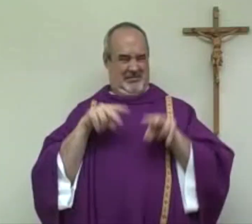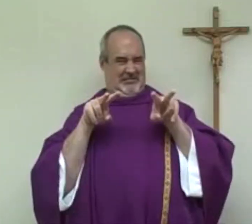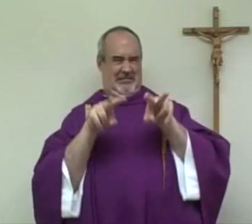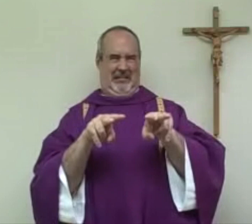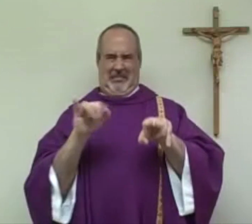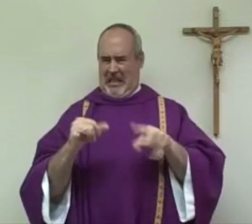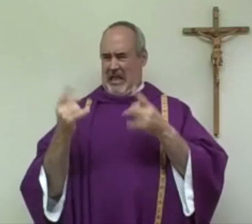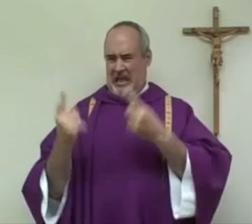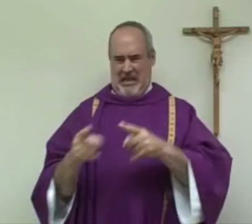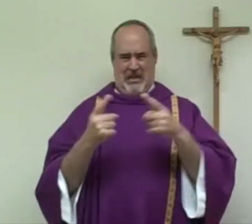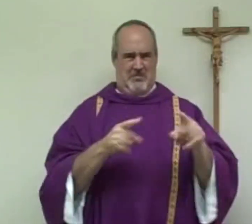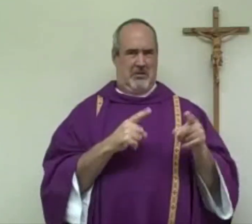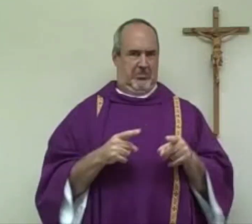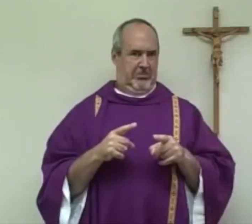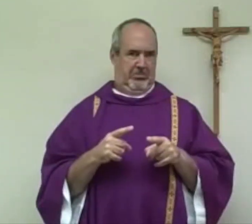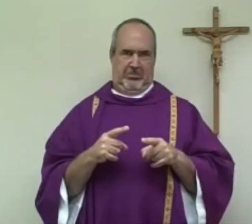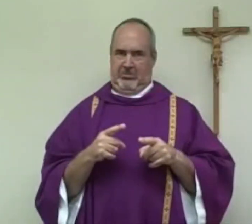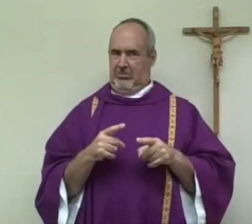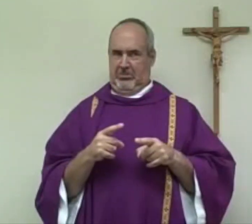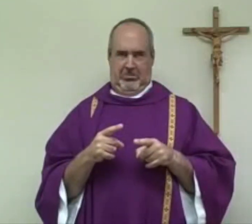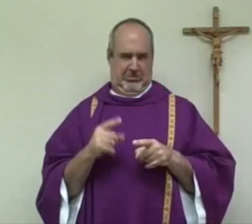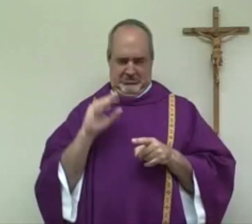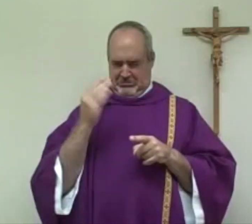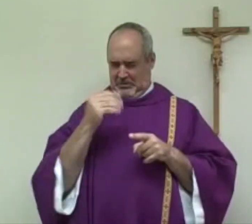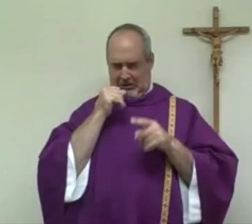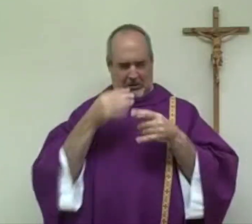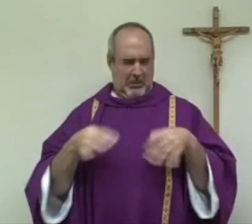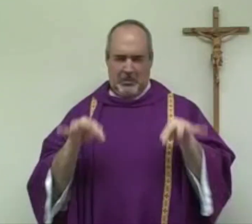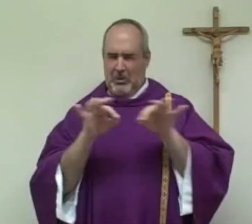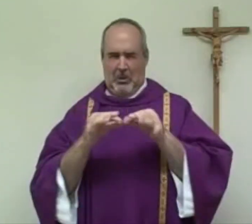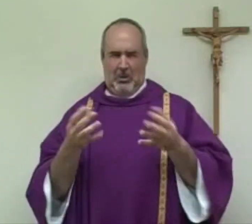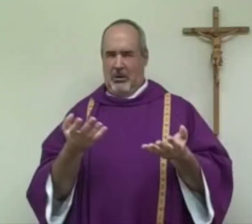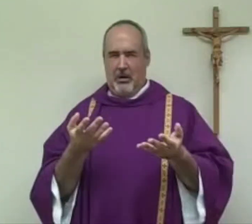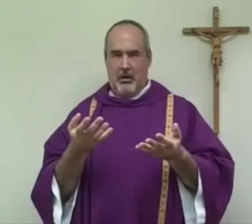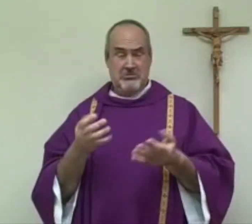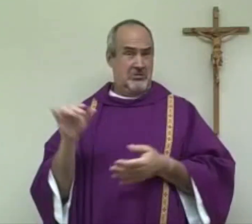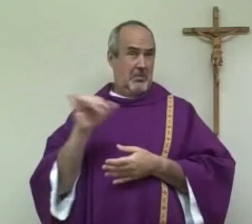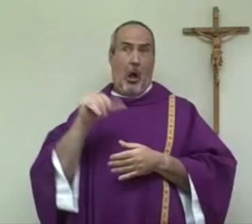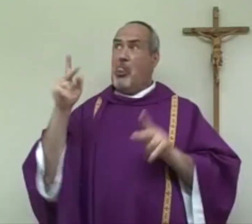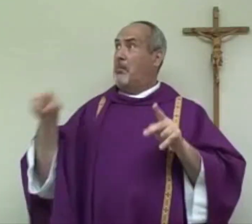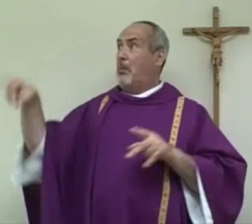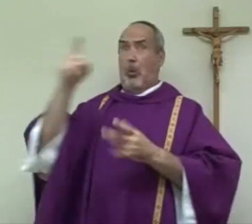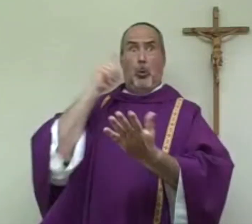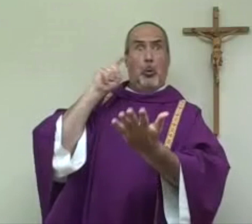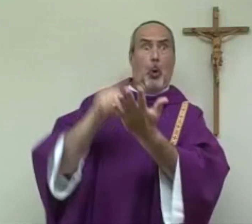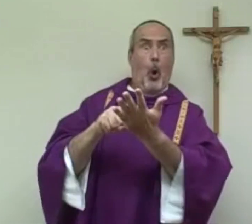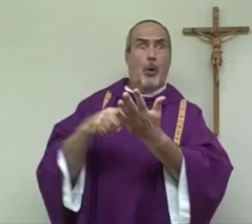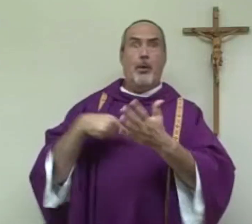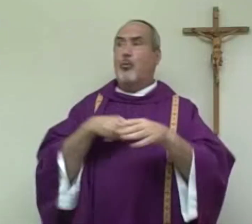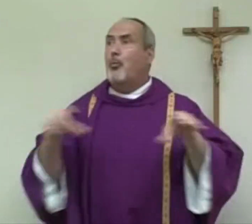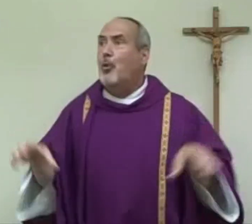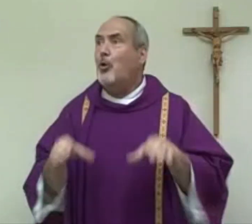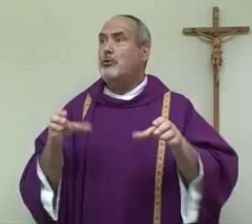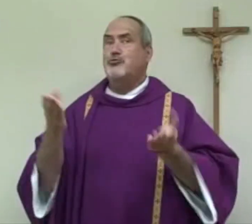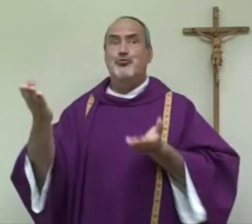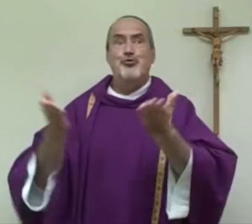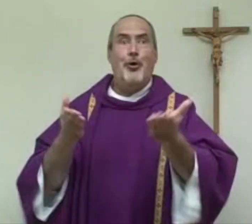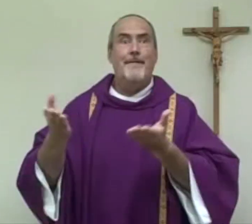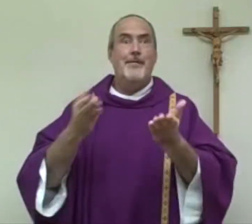for Him. And often we see things happening and we don't see them as important.